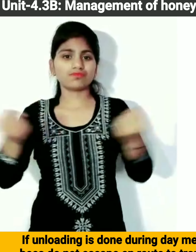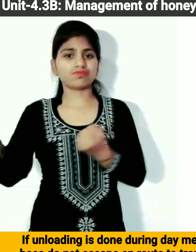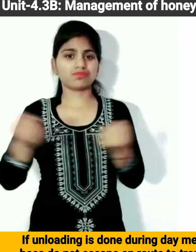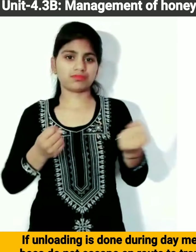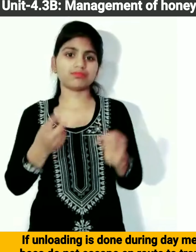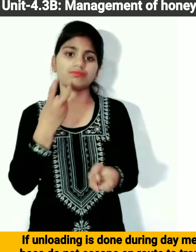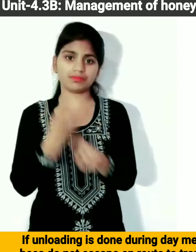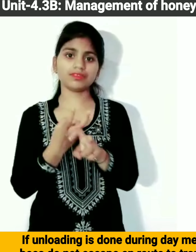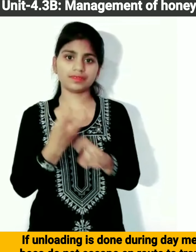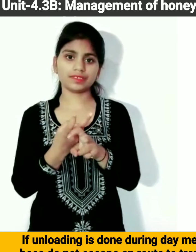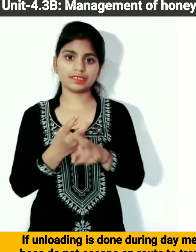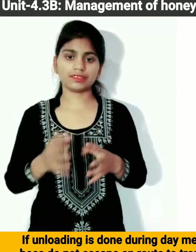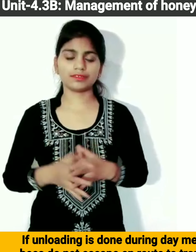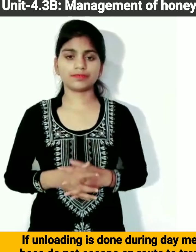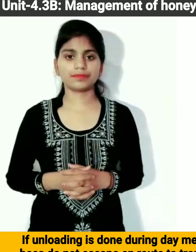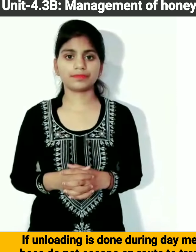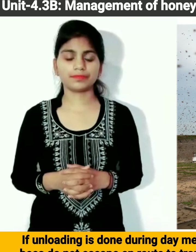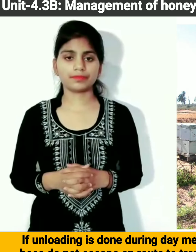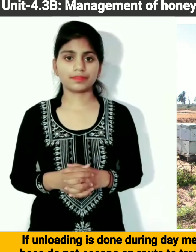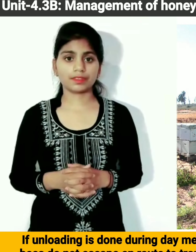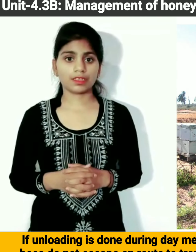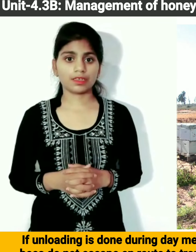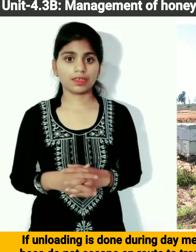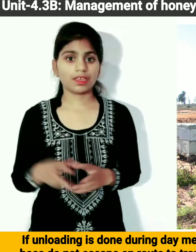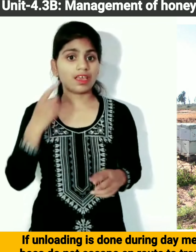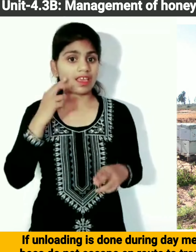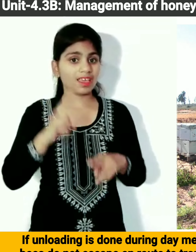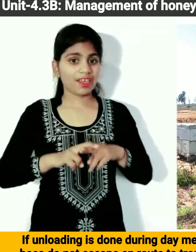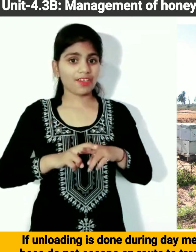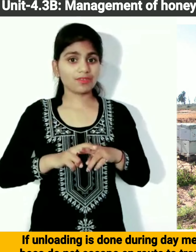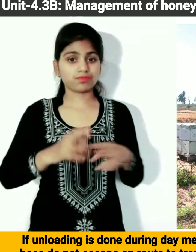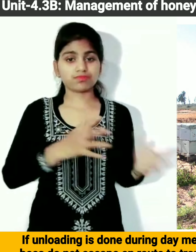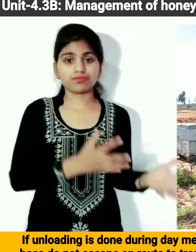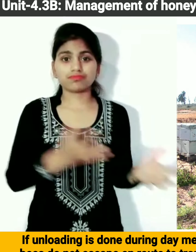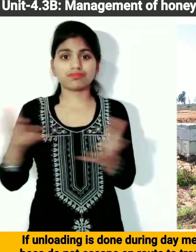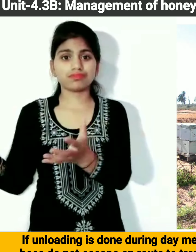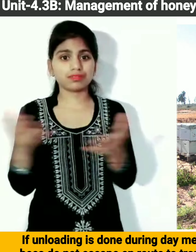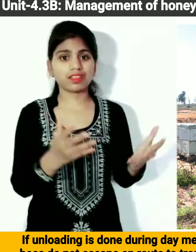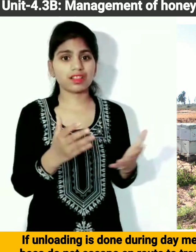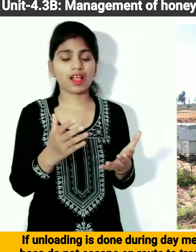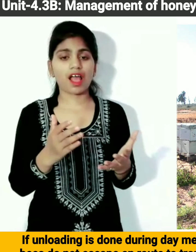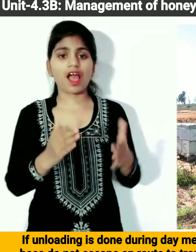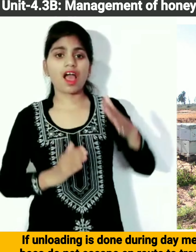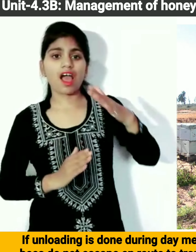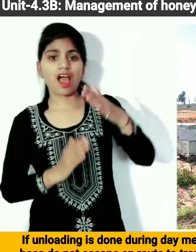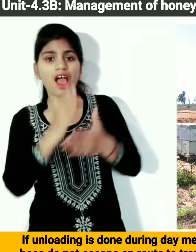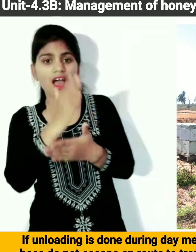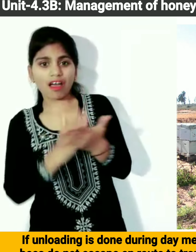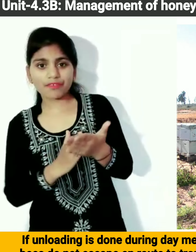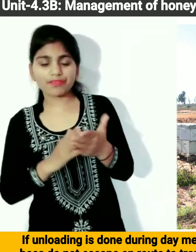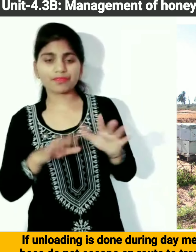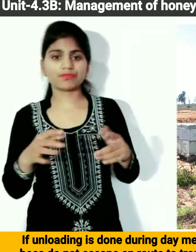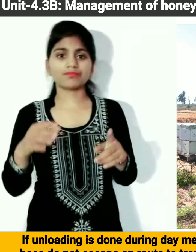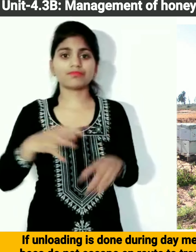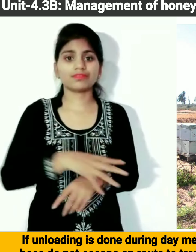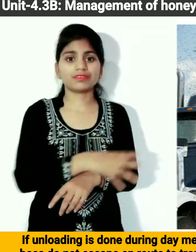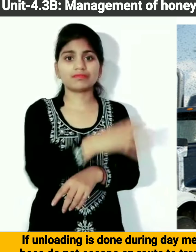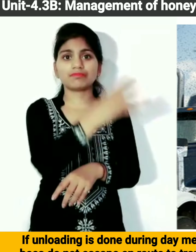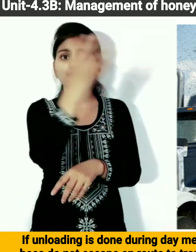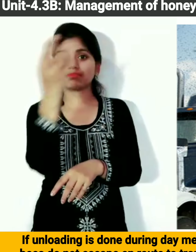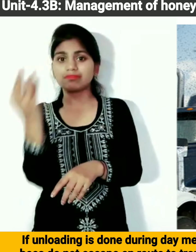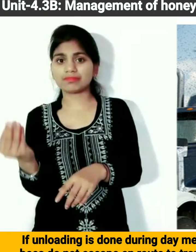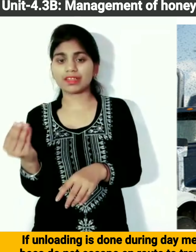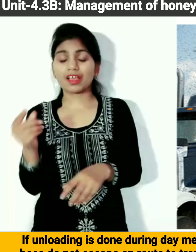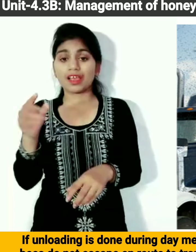If unloading is done during daytime, the bees will get confused and are lost.